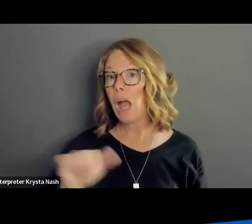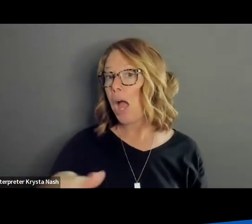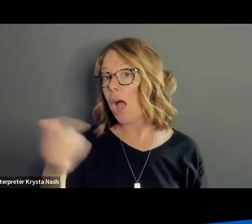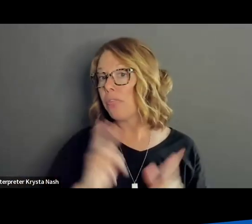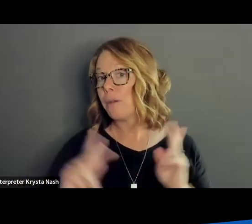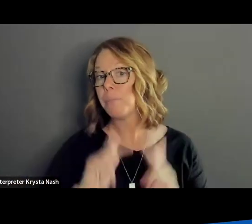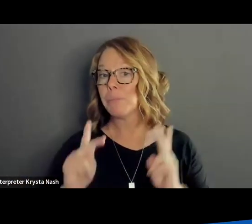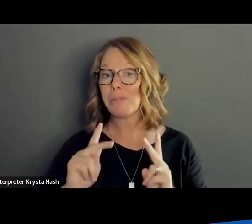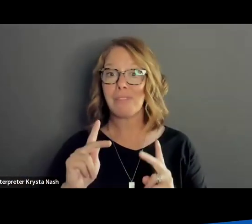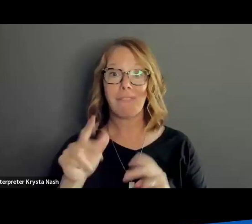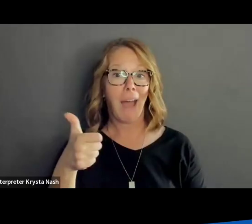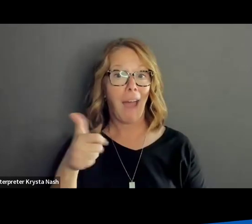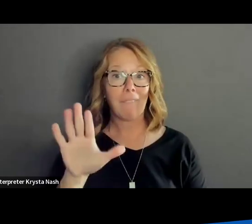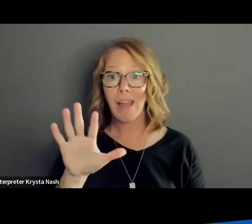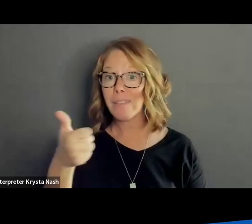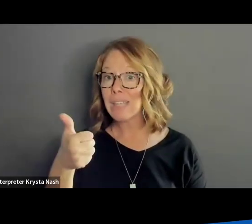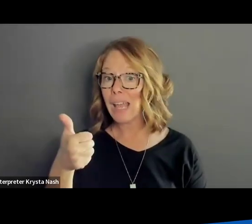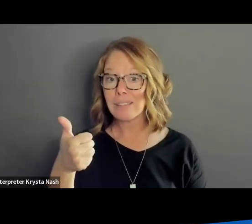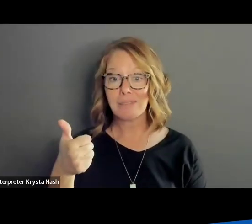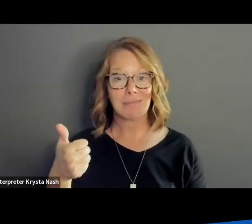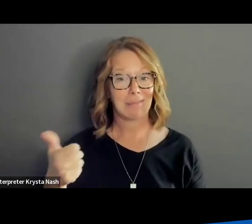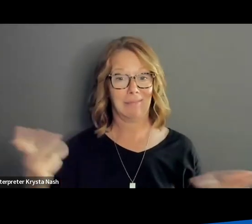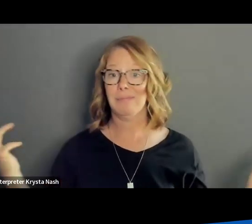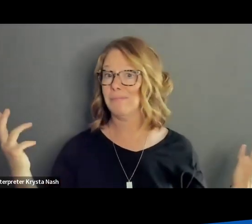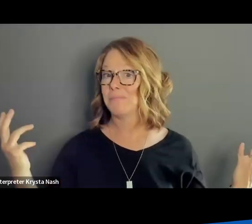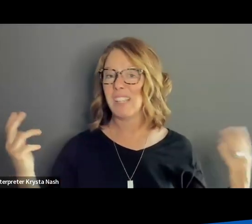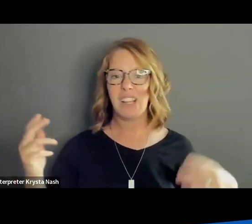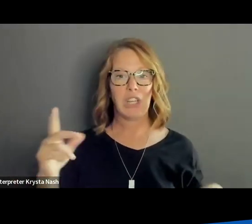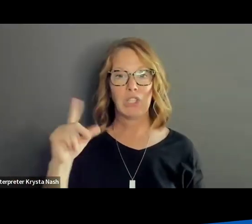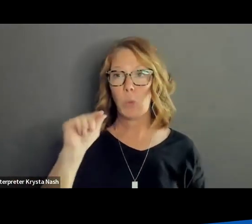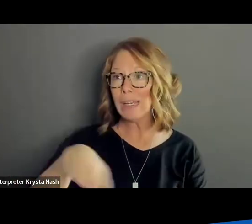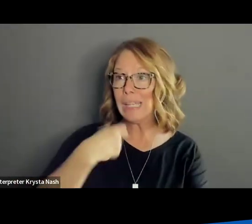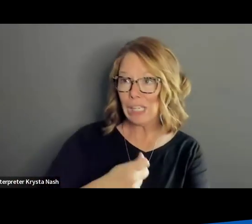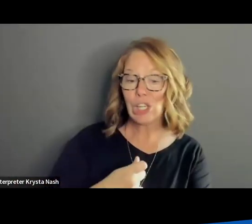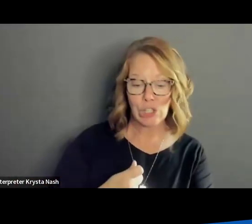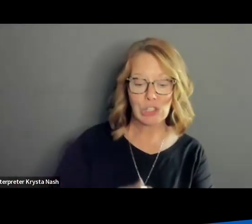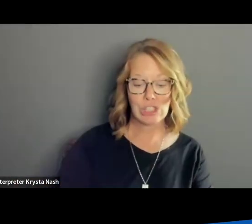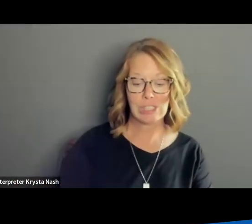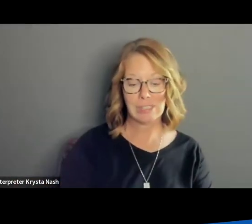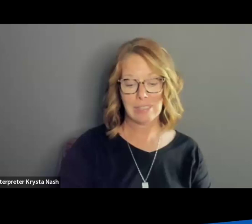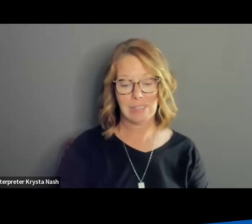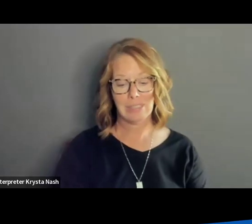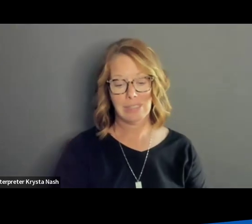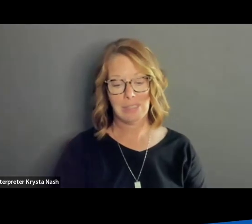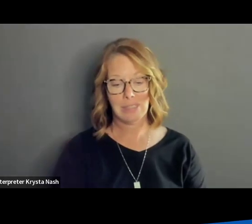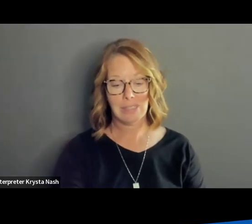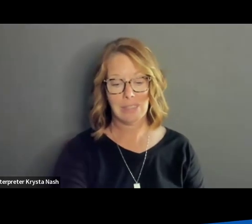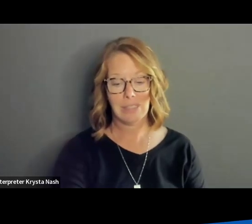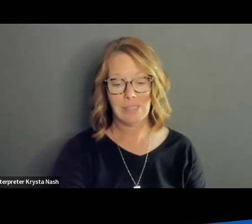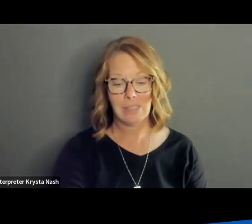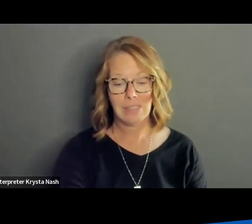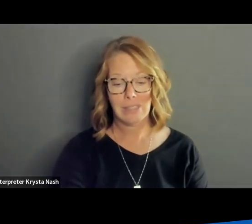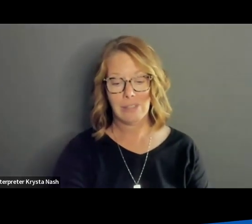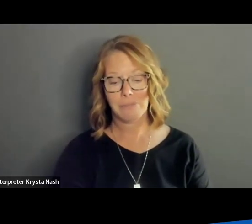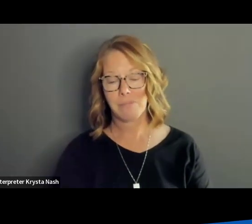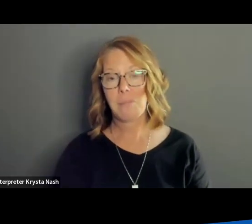they might go 5, 10. I've even heard of somebody who was like 20 years into it, and they were very alarmed because they